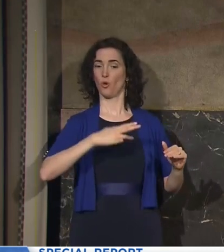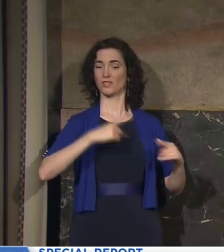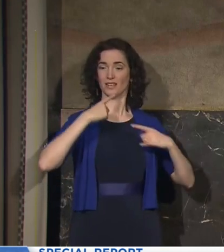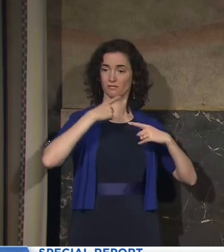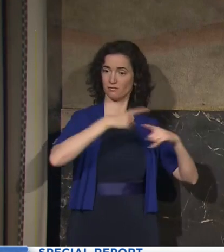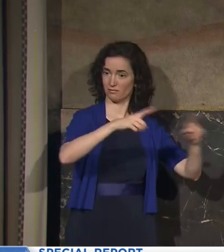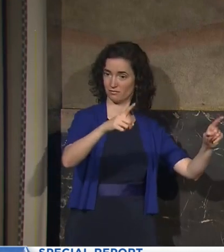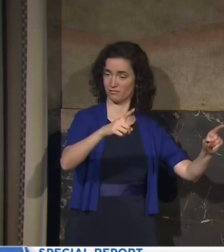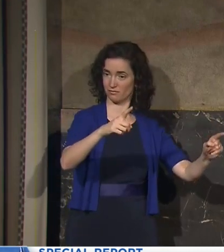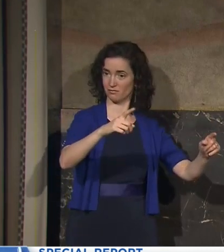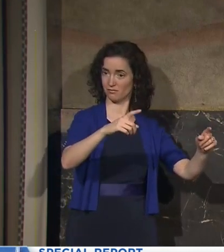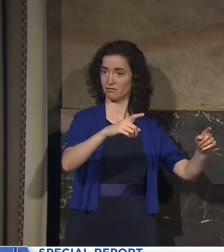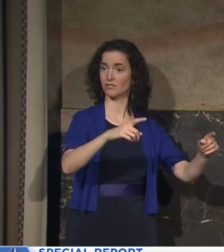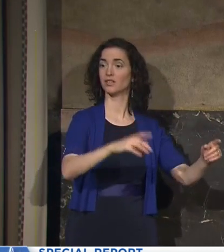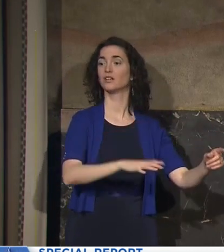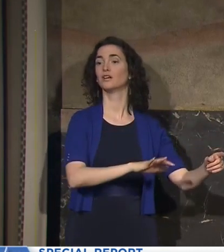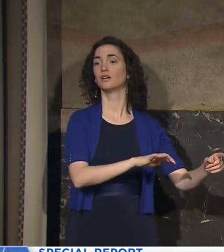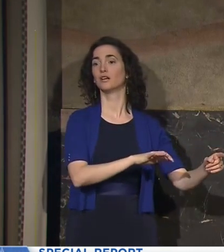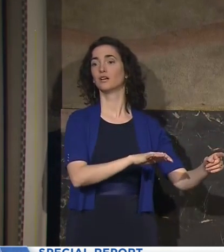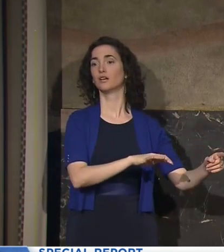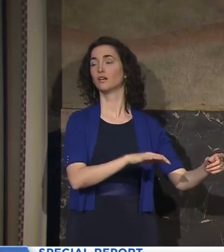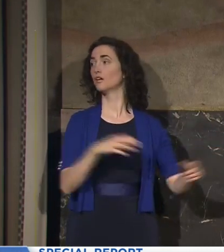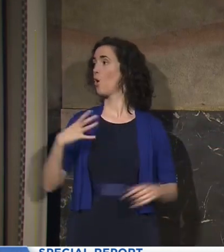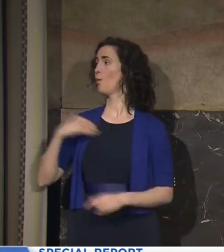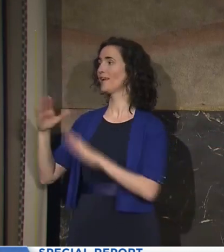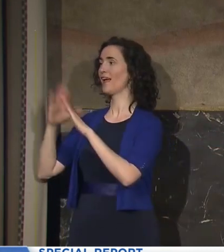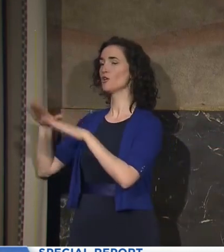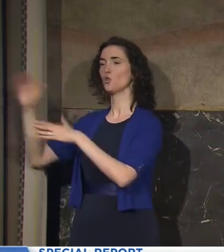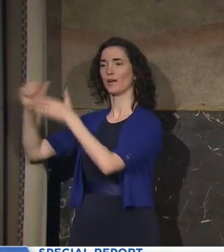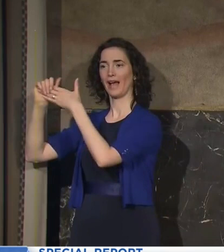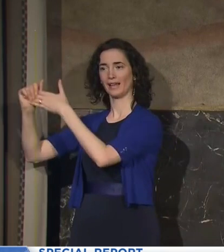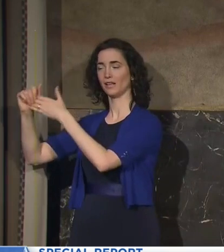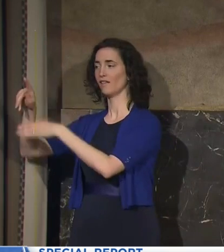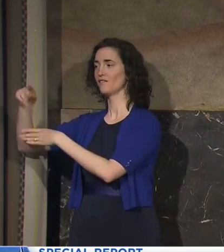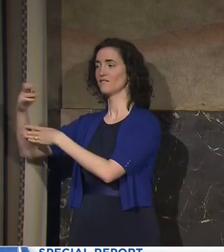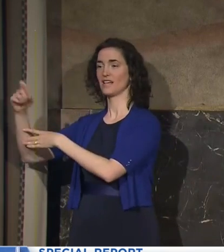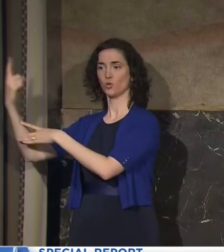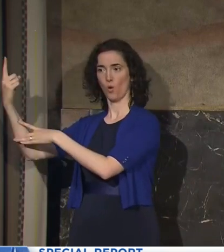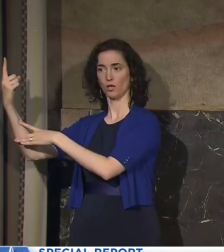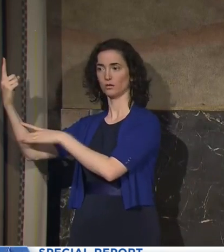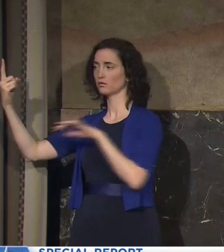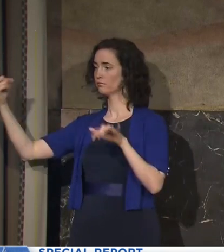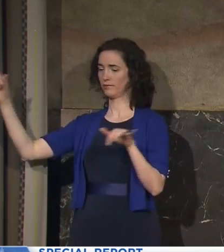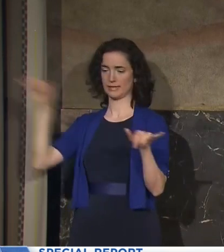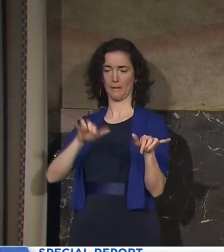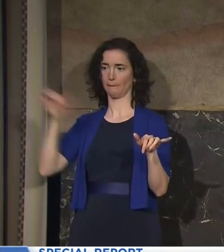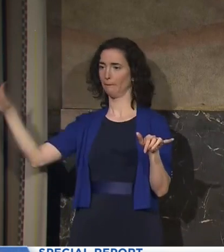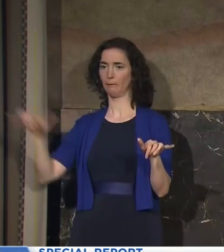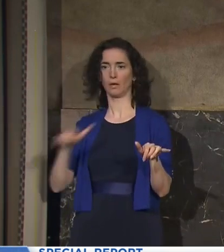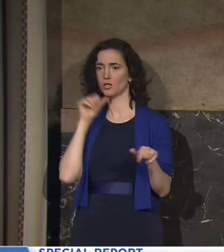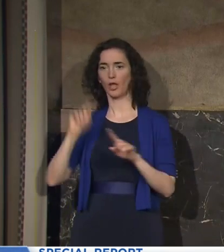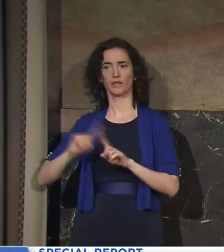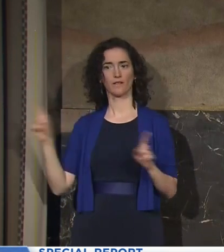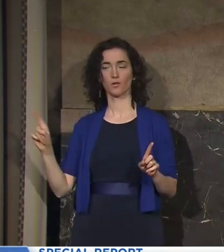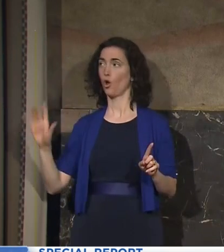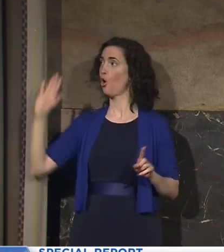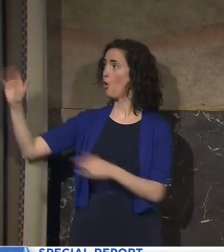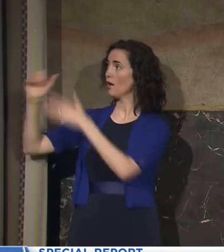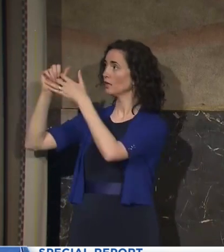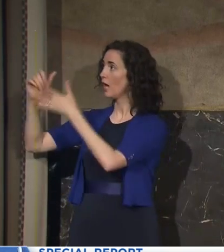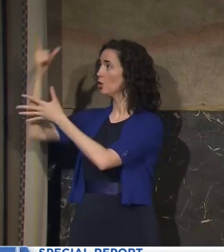be, and what was in Phase 1 of the White House guidelines. So we've embraced those guidelines, and if there's